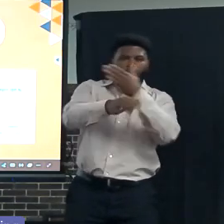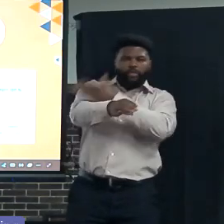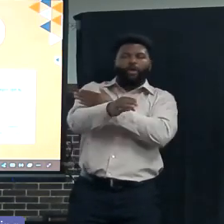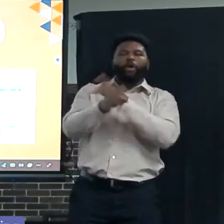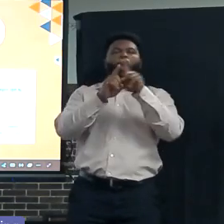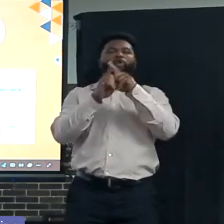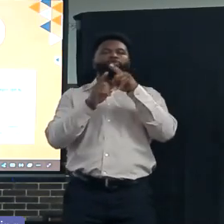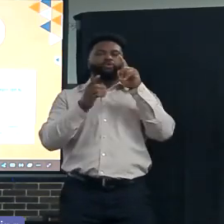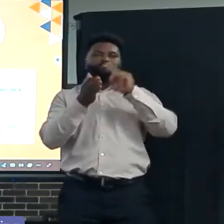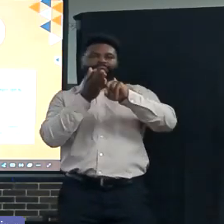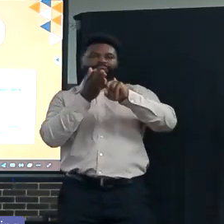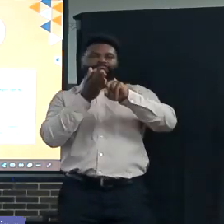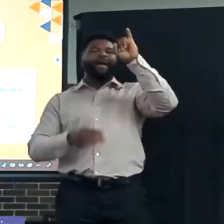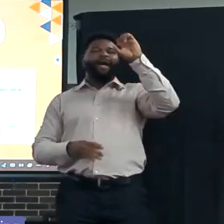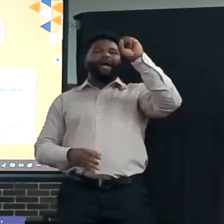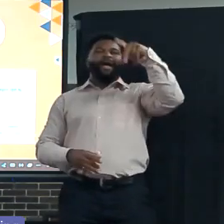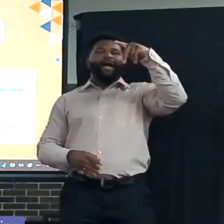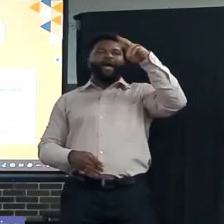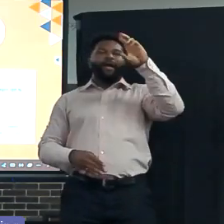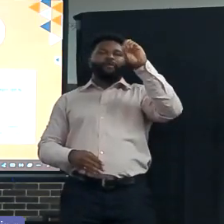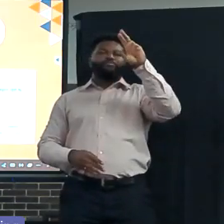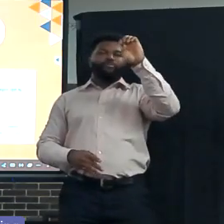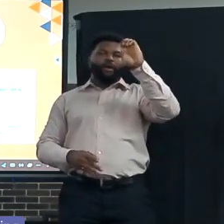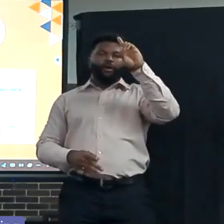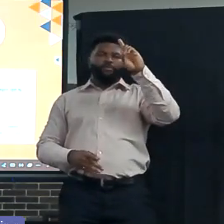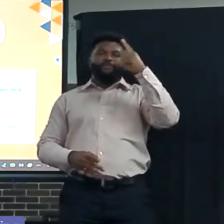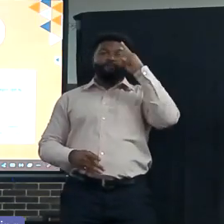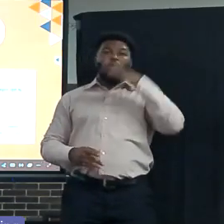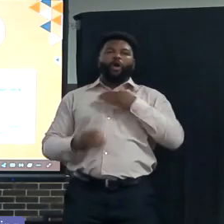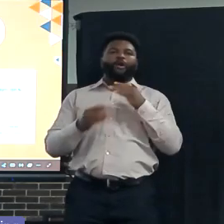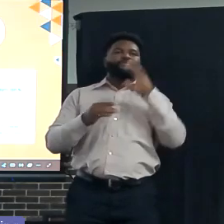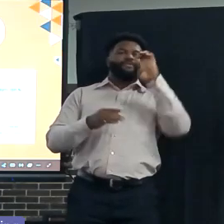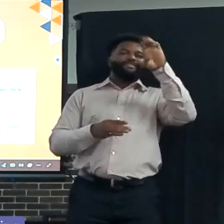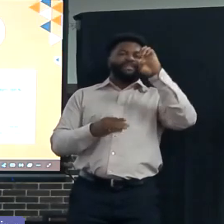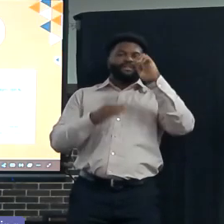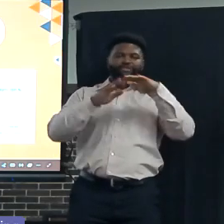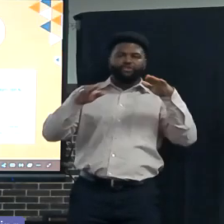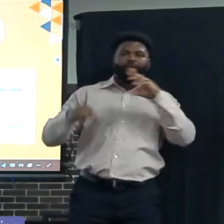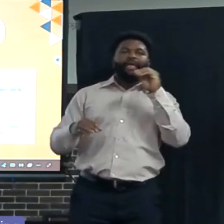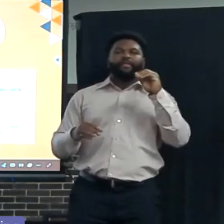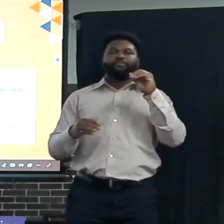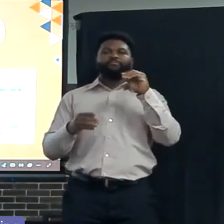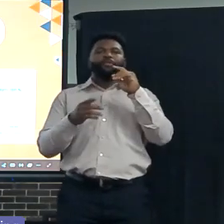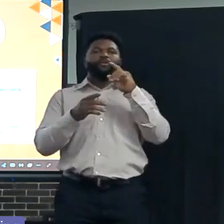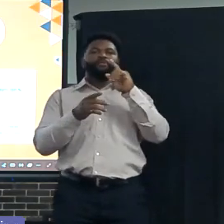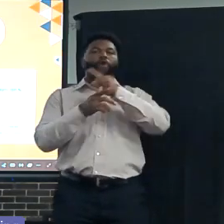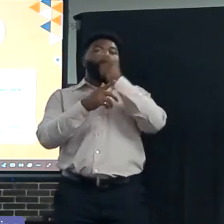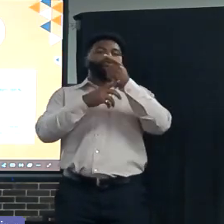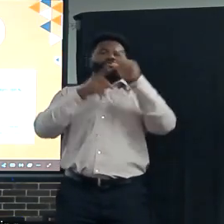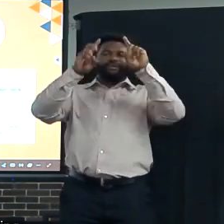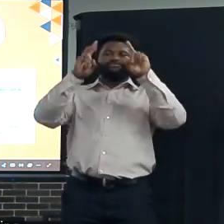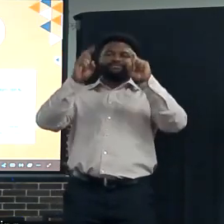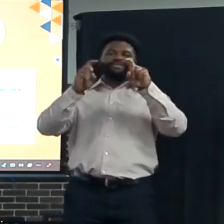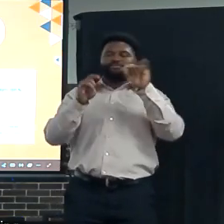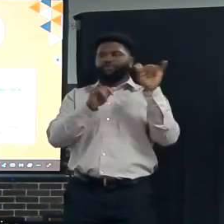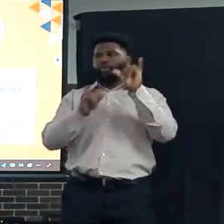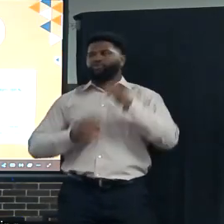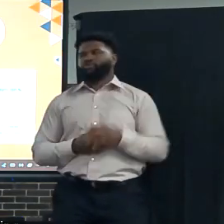at iSprout, which is for our early childhood. And then we look at the alternate assessment as well.